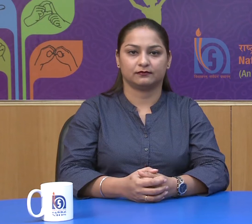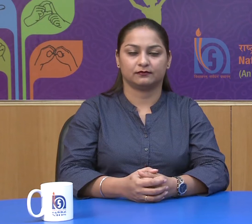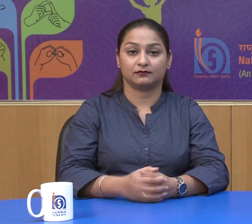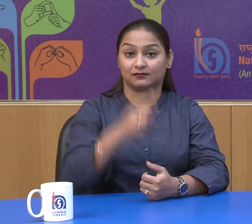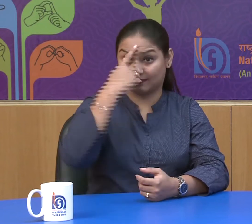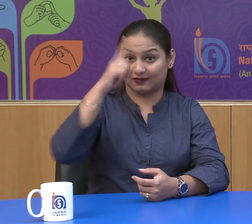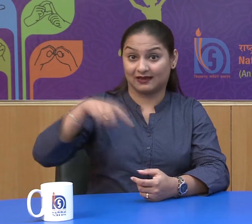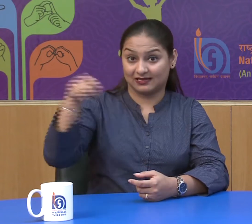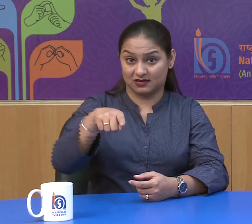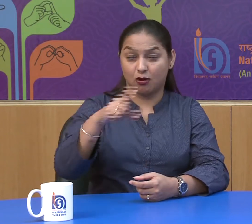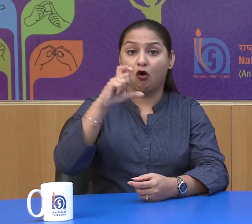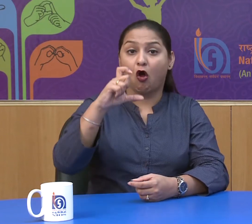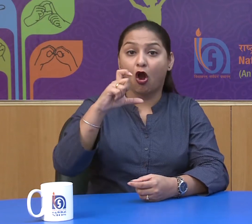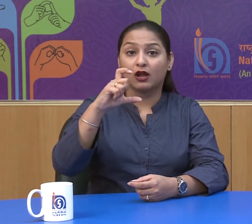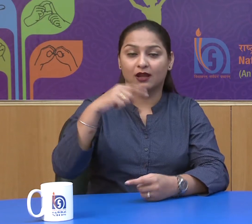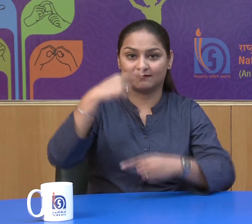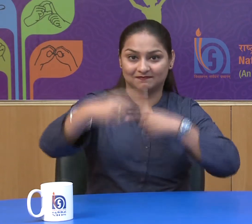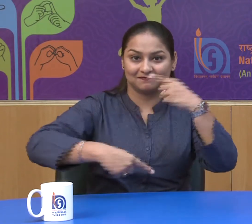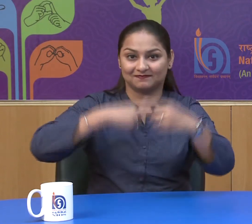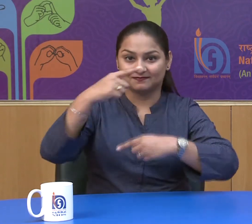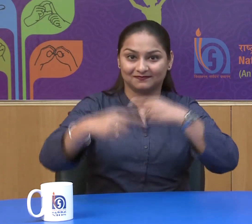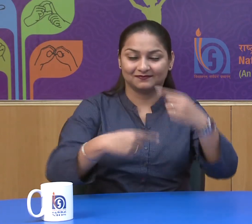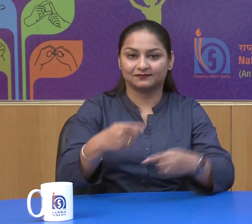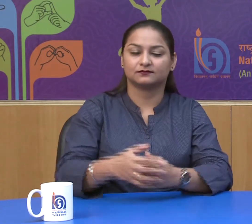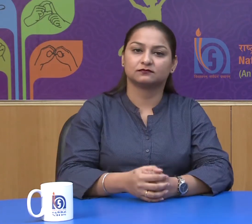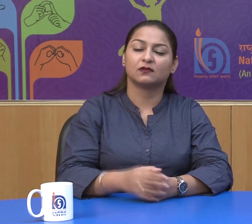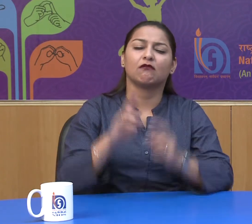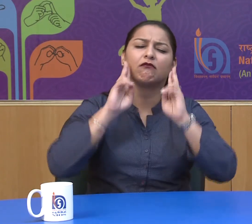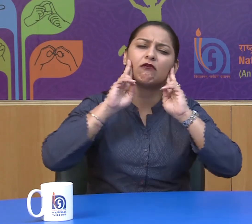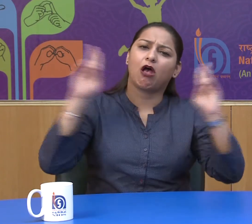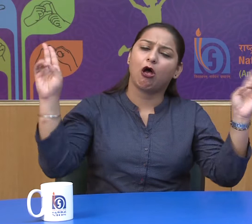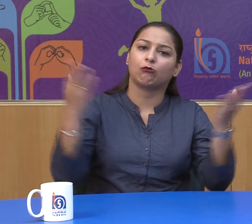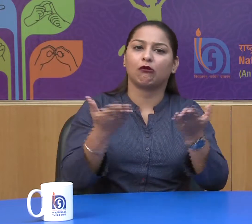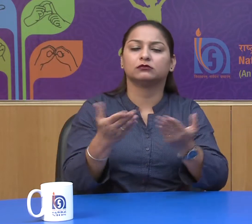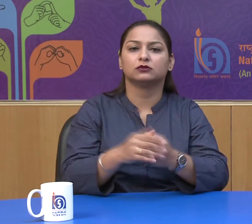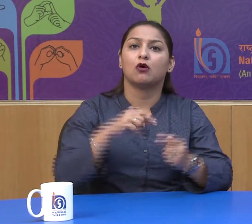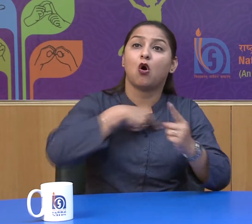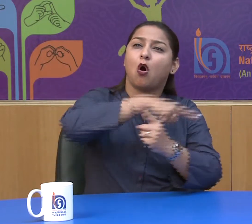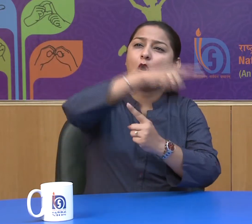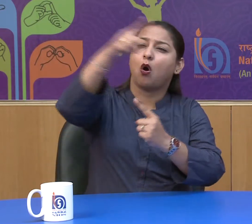India's cotton textiles were famous all over the world.